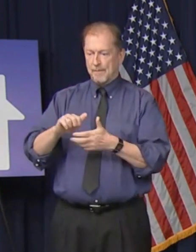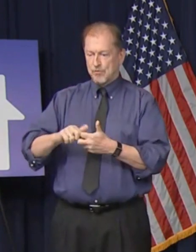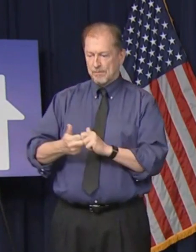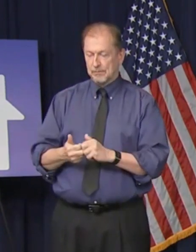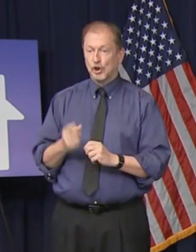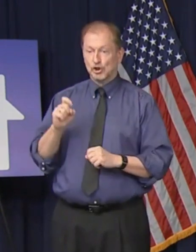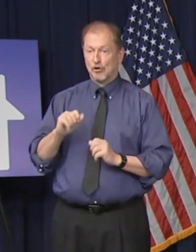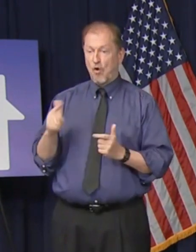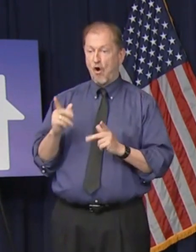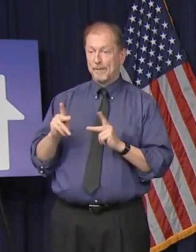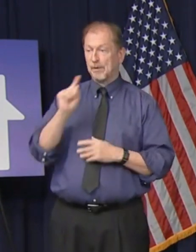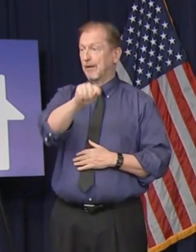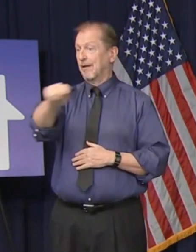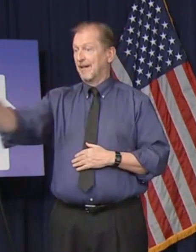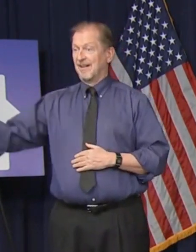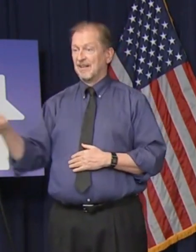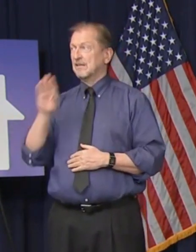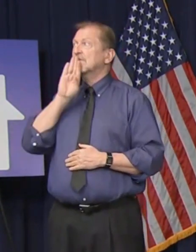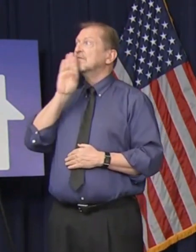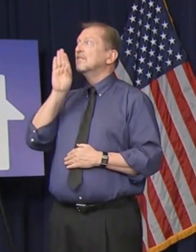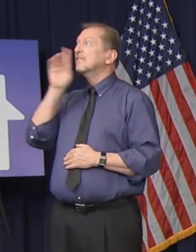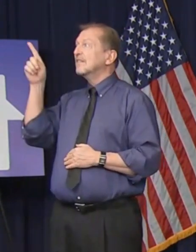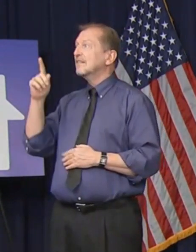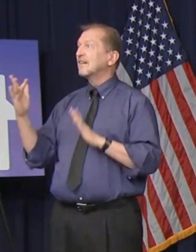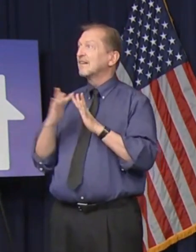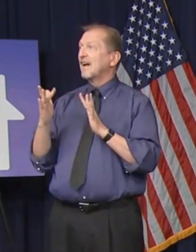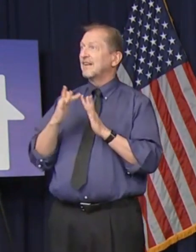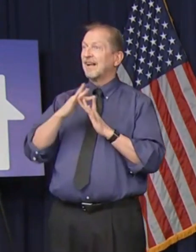unemployed workers contact your office as a last resort?